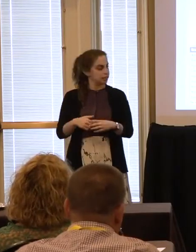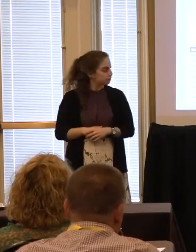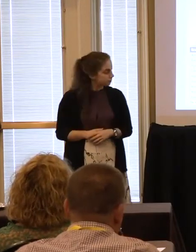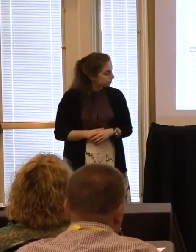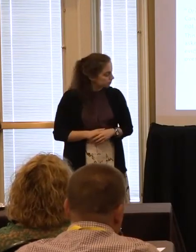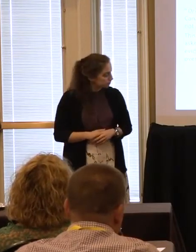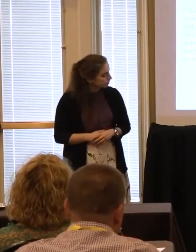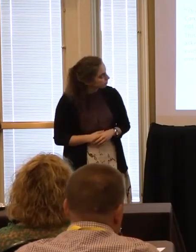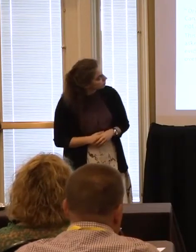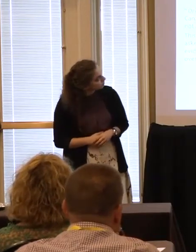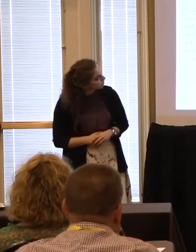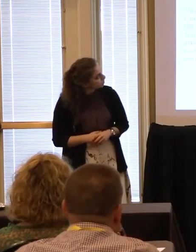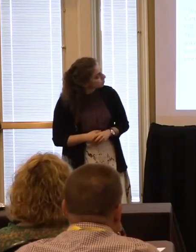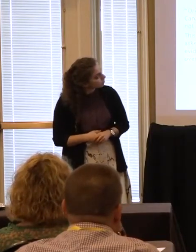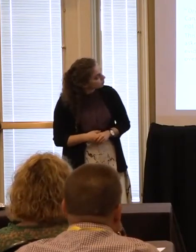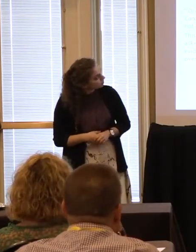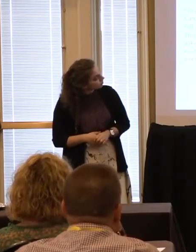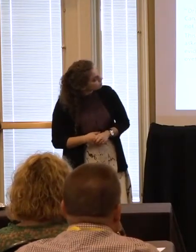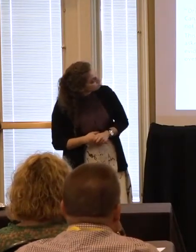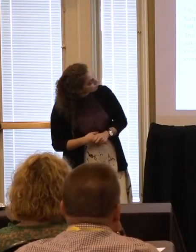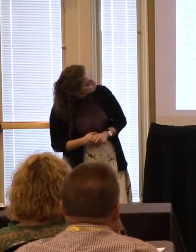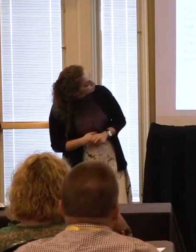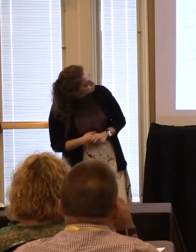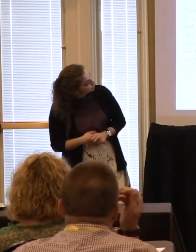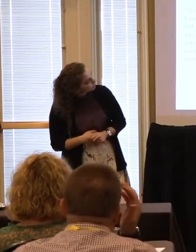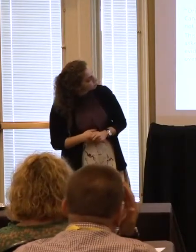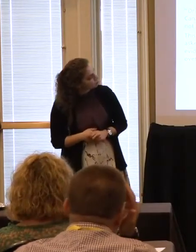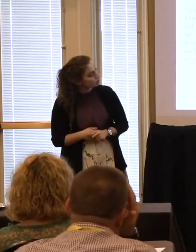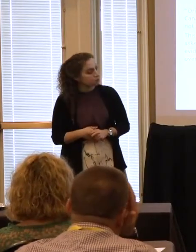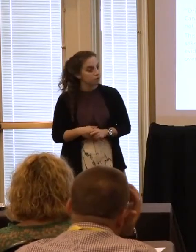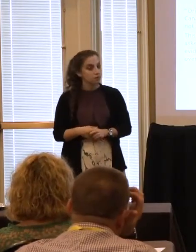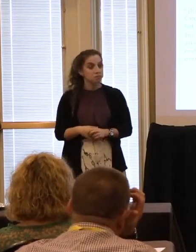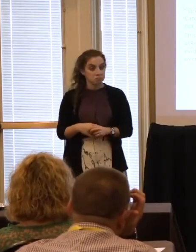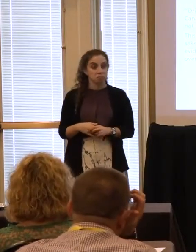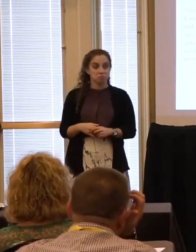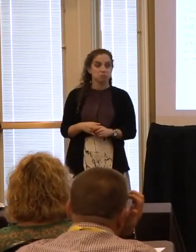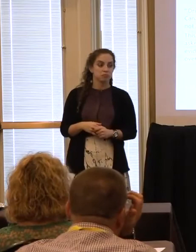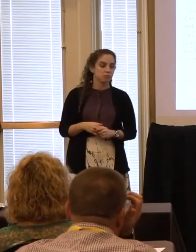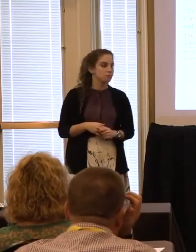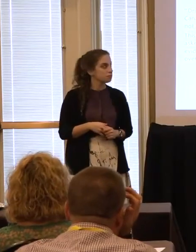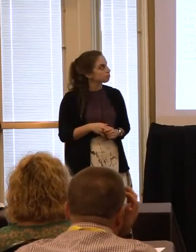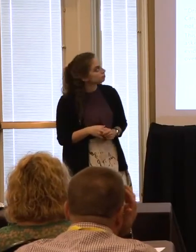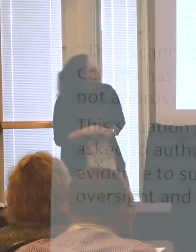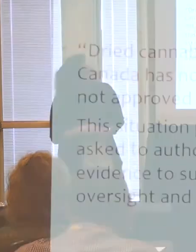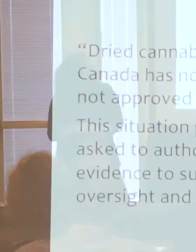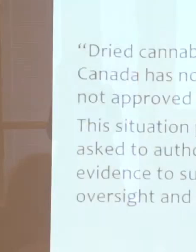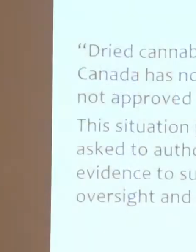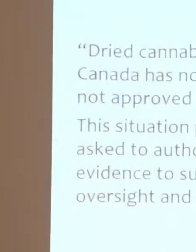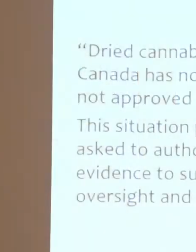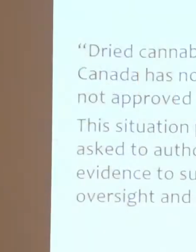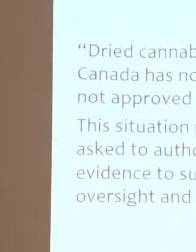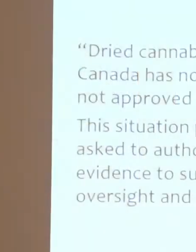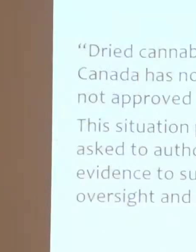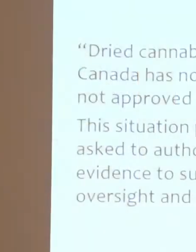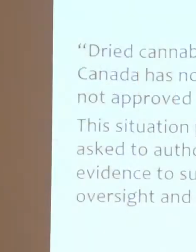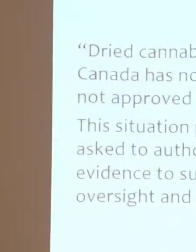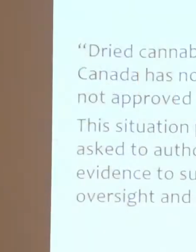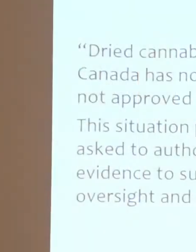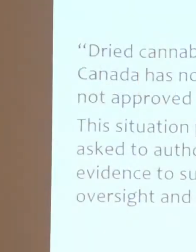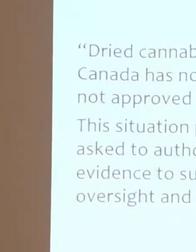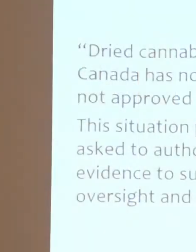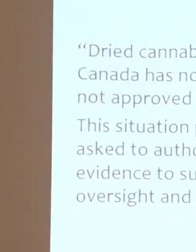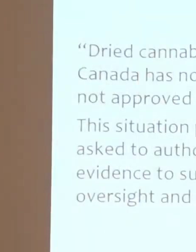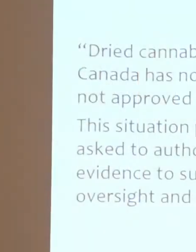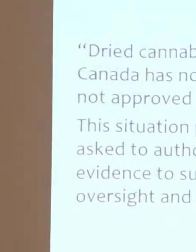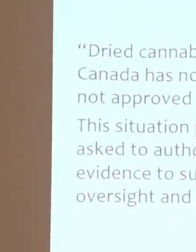Okay, so, all right, so I want to take a step back. And we talked about the science. Now I want to move